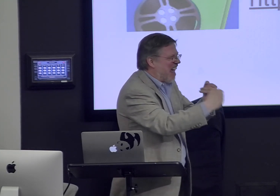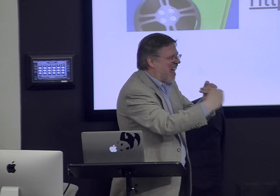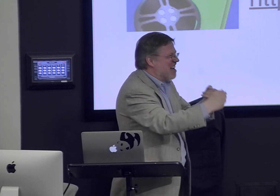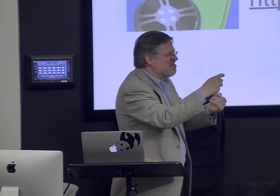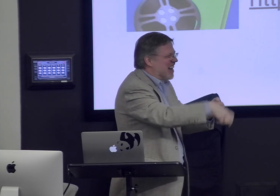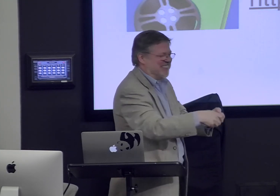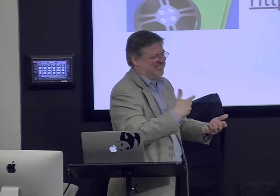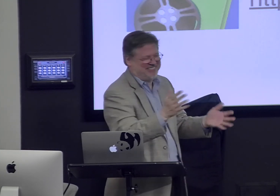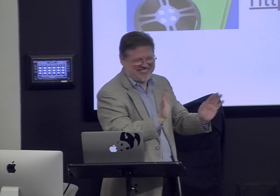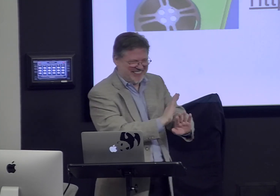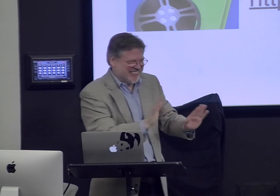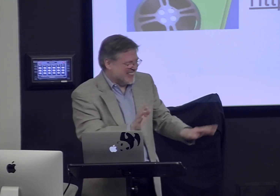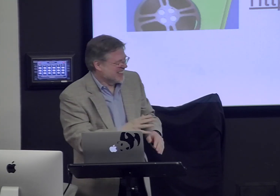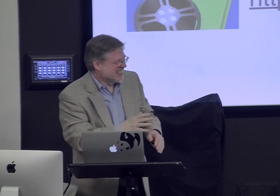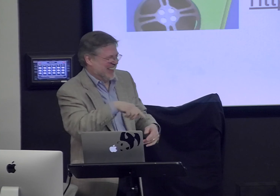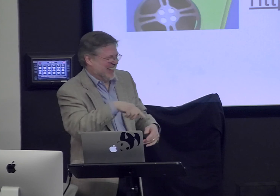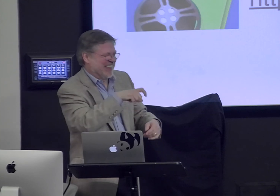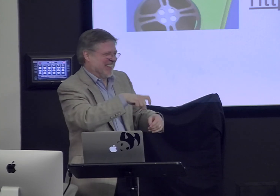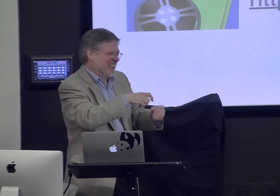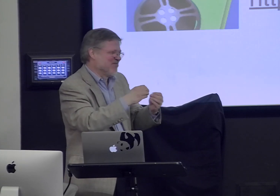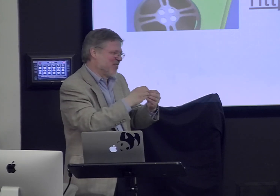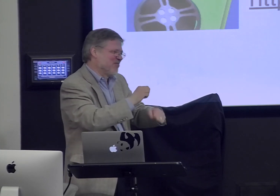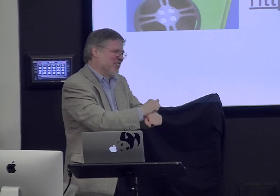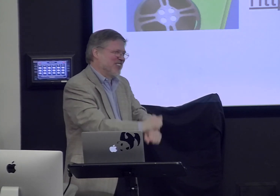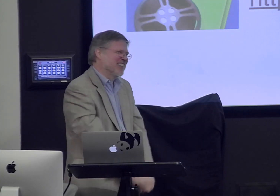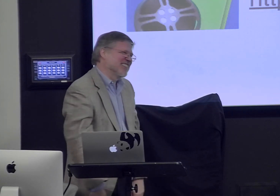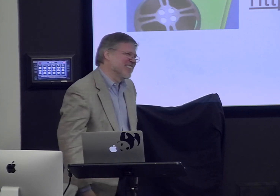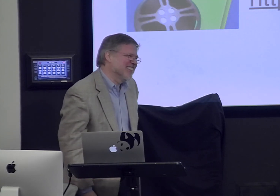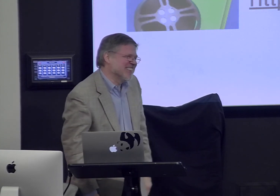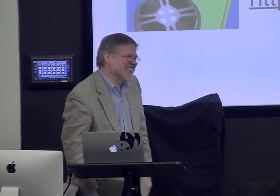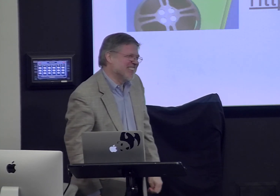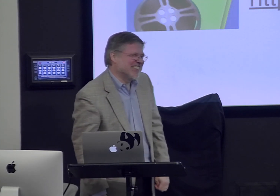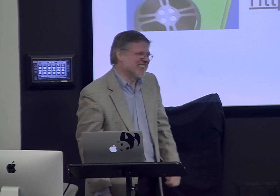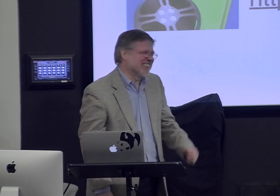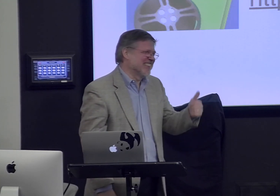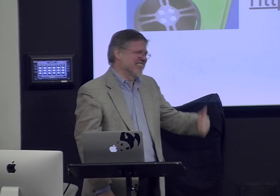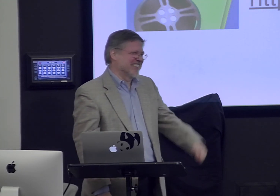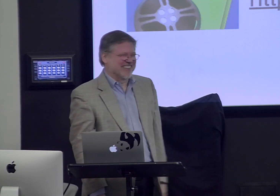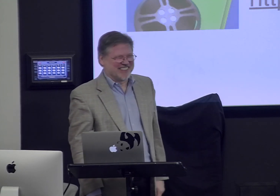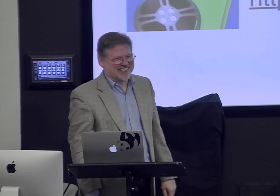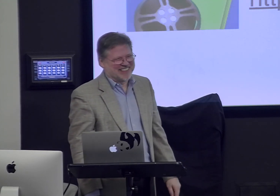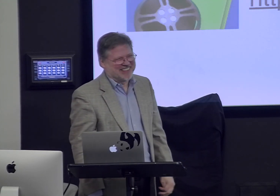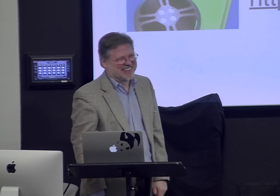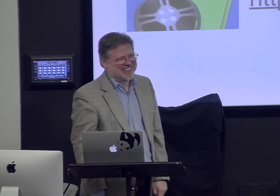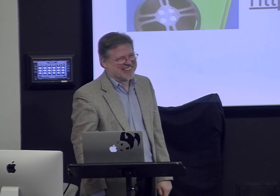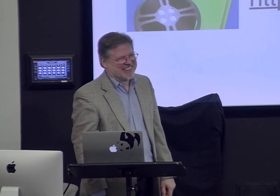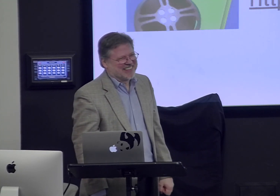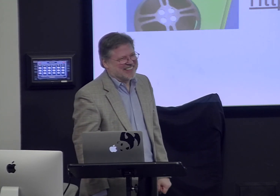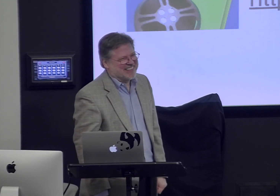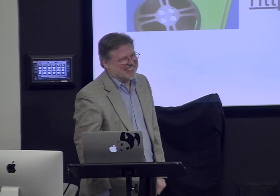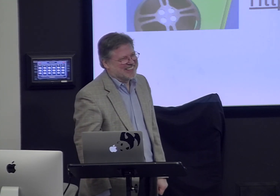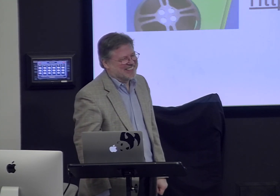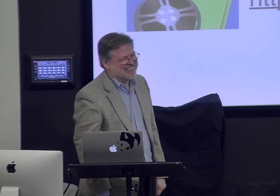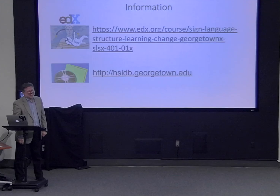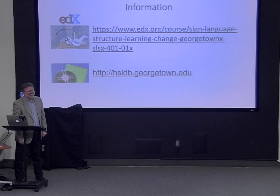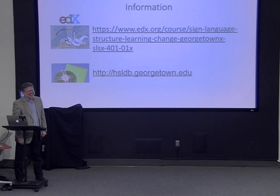DC, you're going to end up needing a great deal of consistency so that people can understand each other. And I think that we need a great deal more work on that.